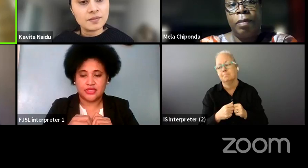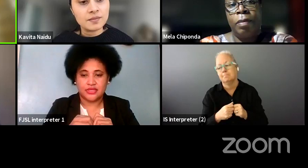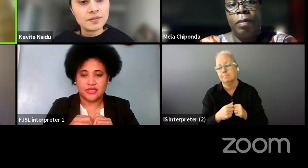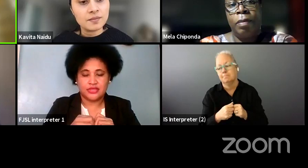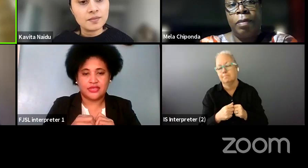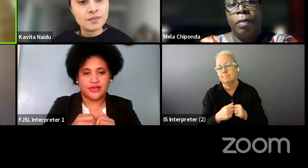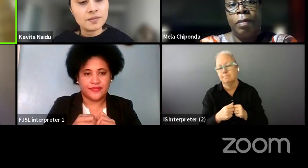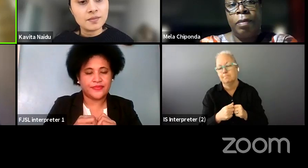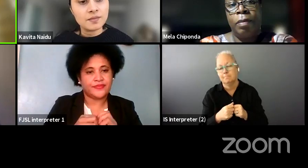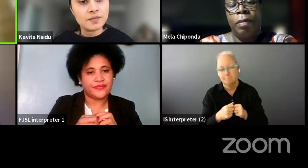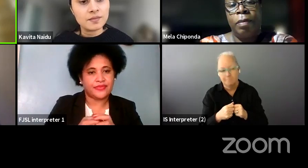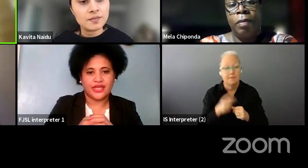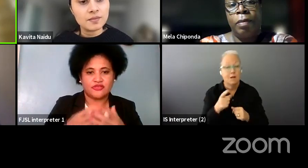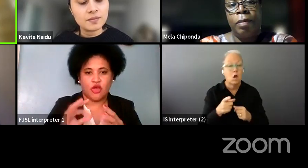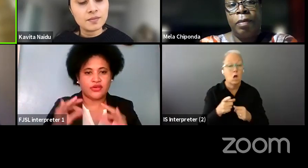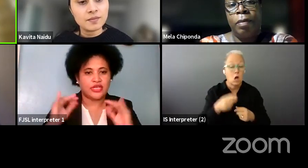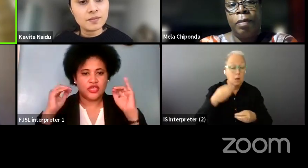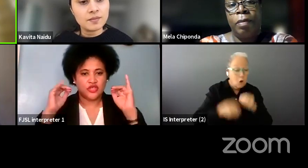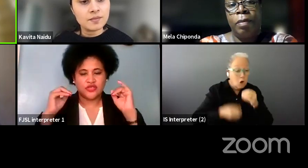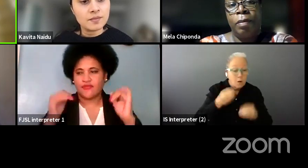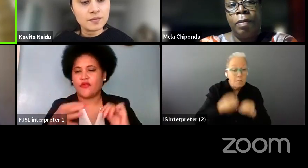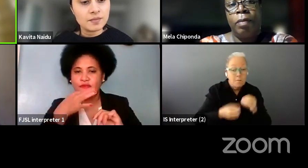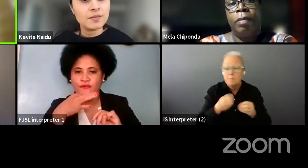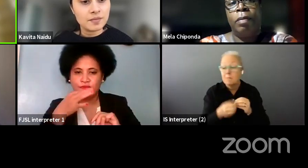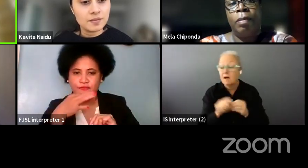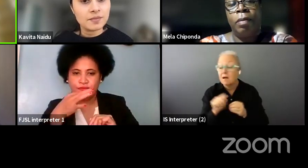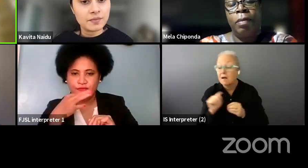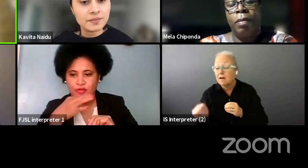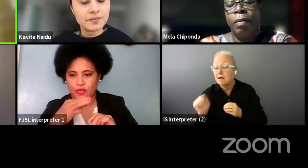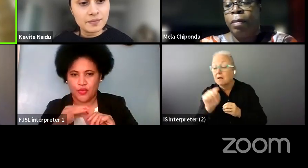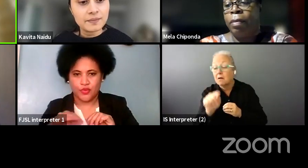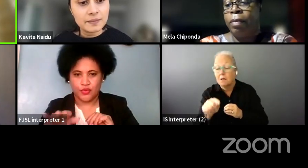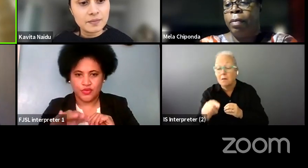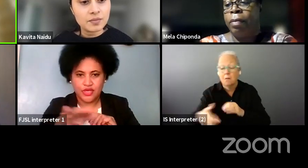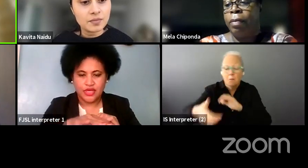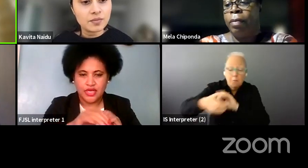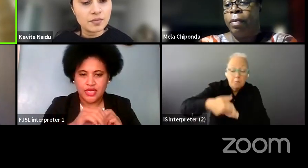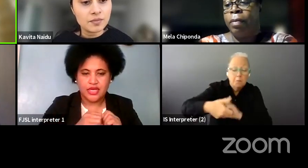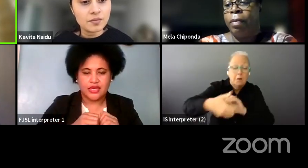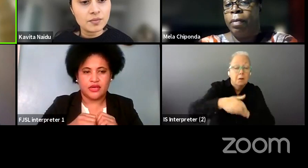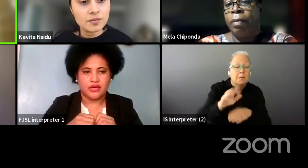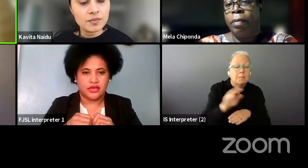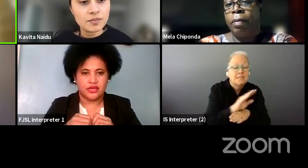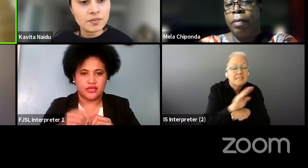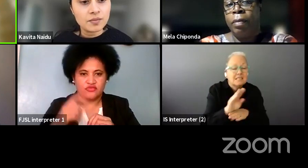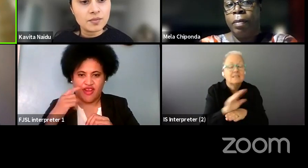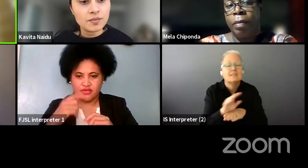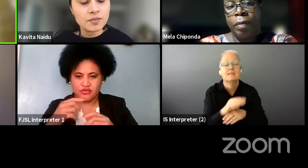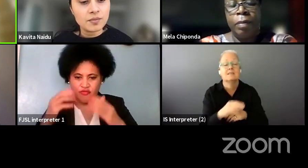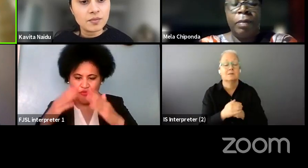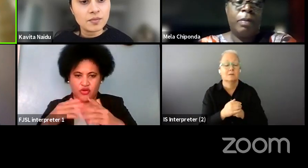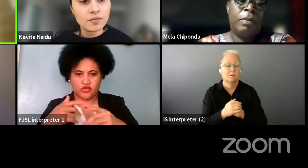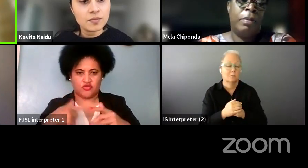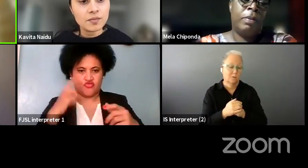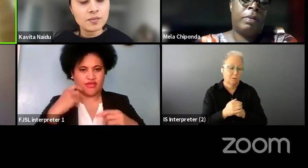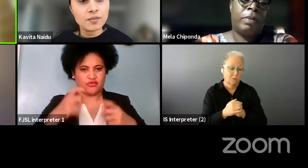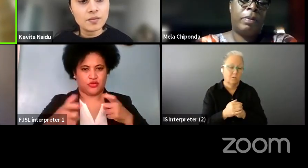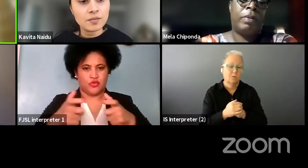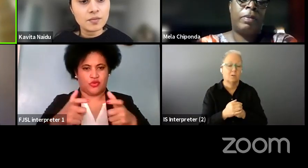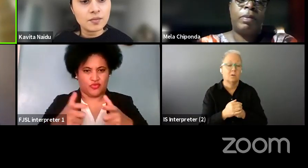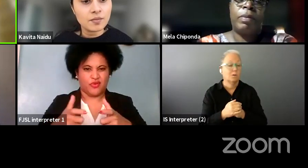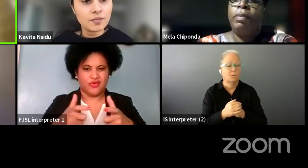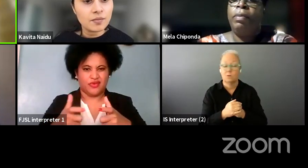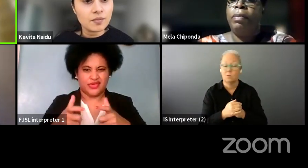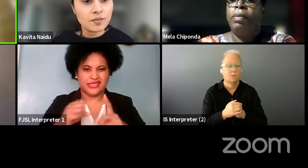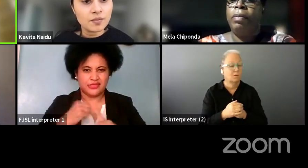an issue of a few corporations capitalizing or taking advantage of a situation, but much